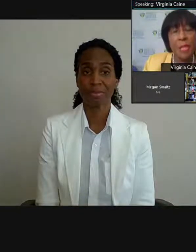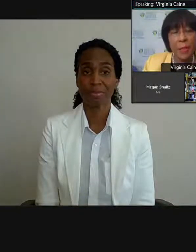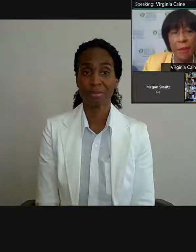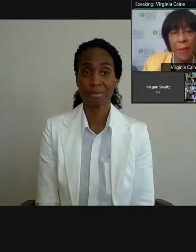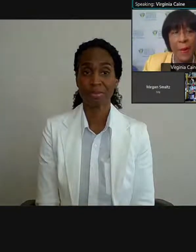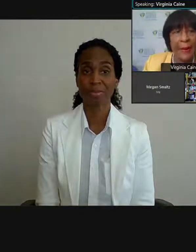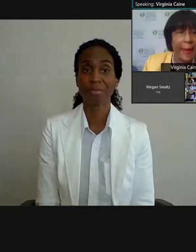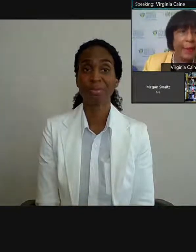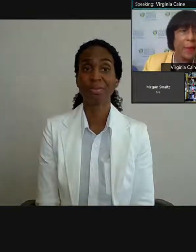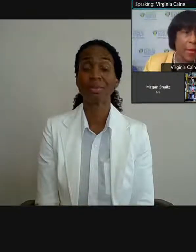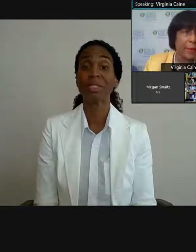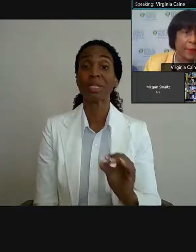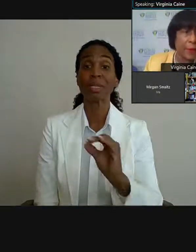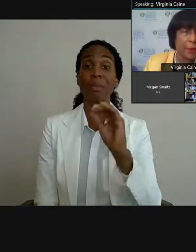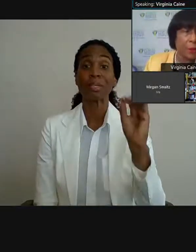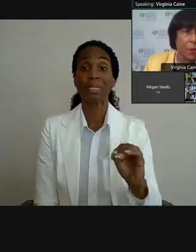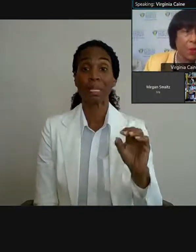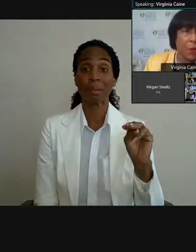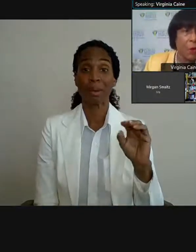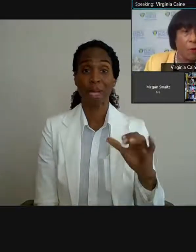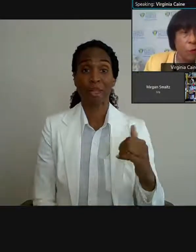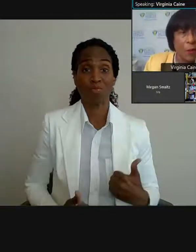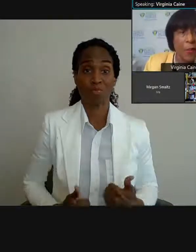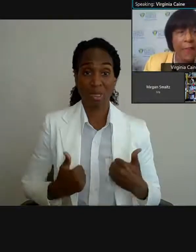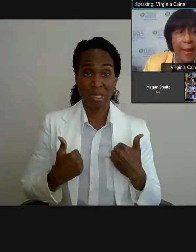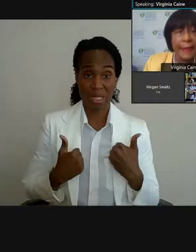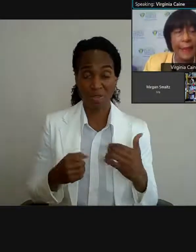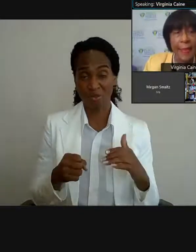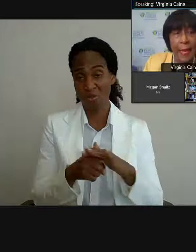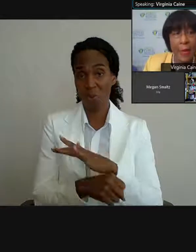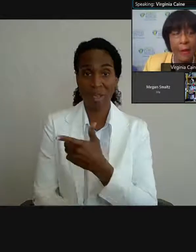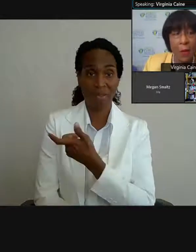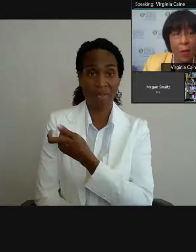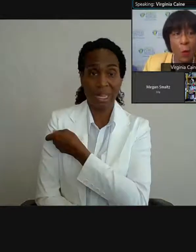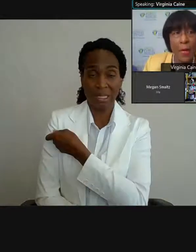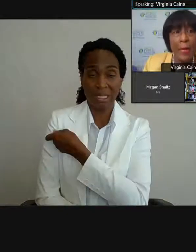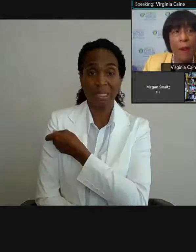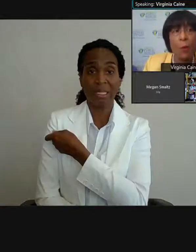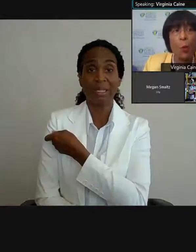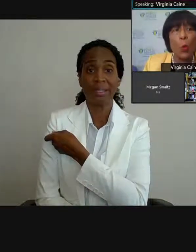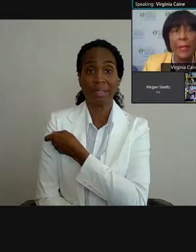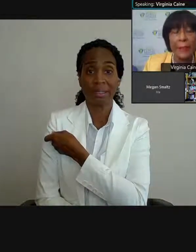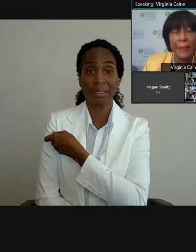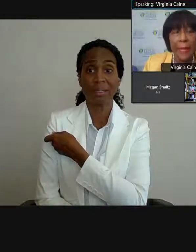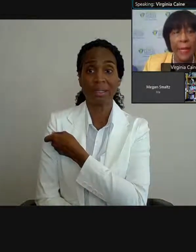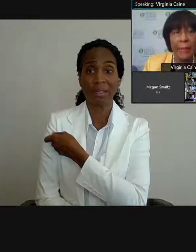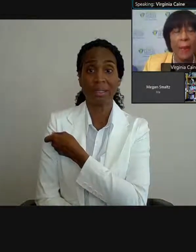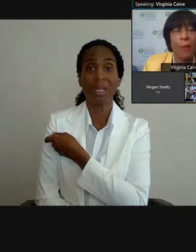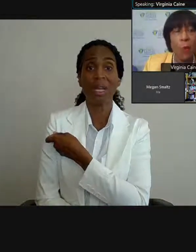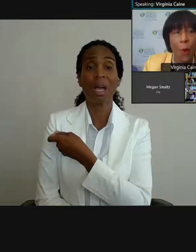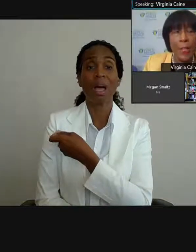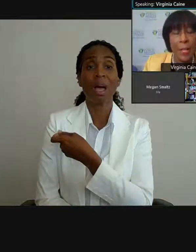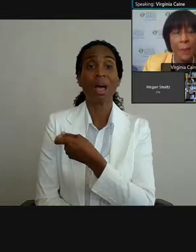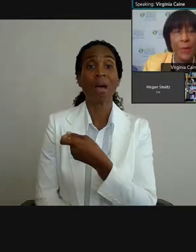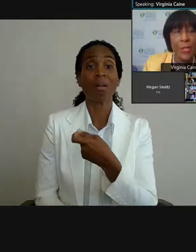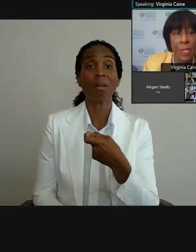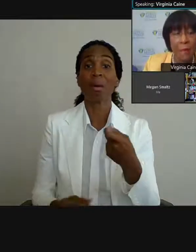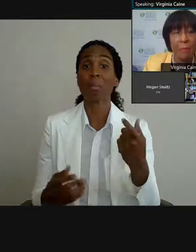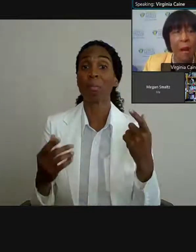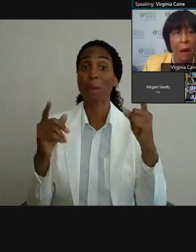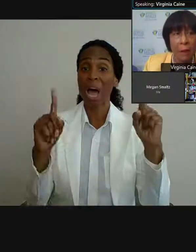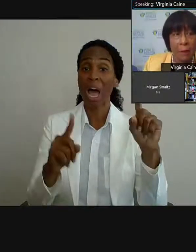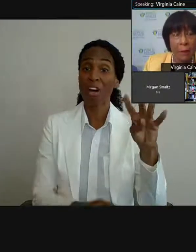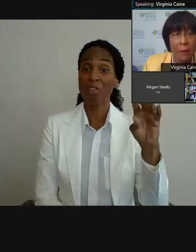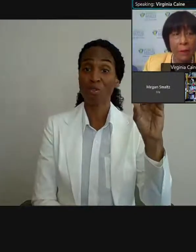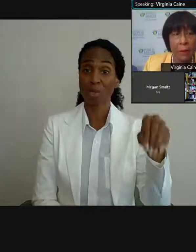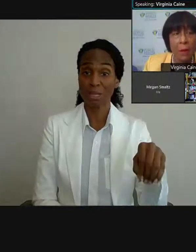Of the percent of Marion County residents who are fully vaccinated, we have reached the